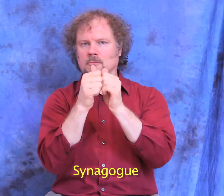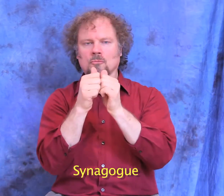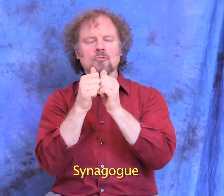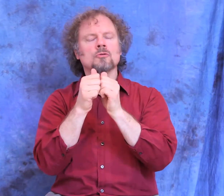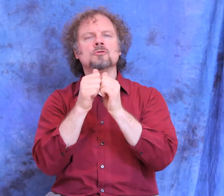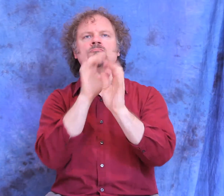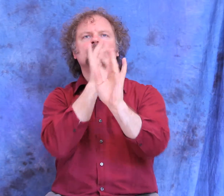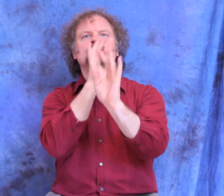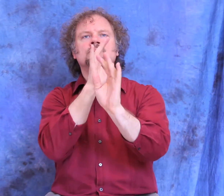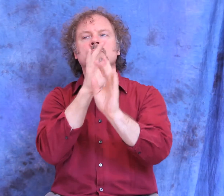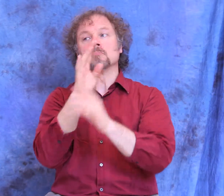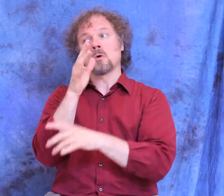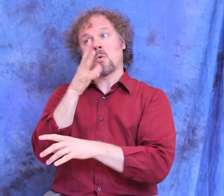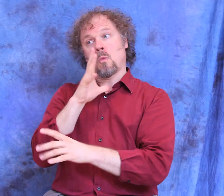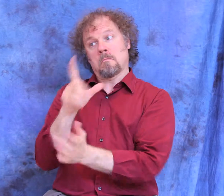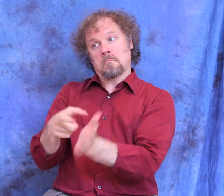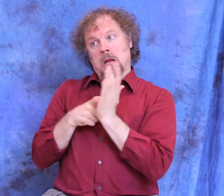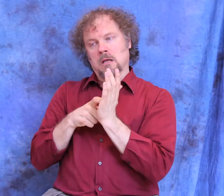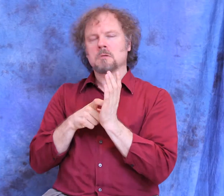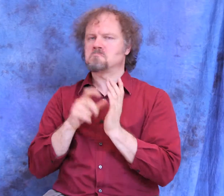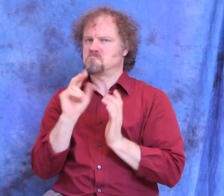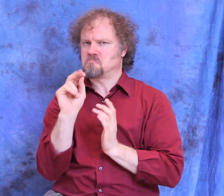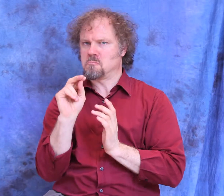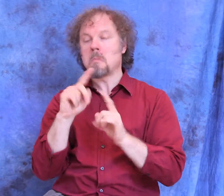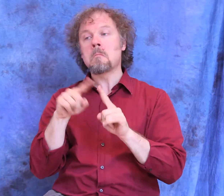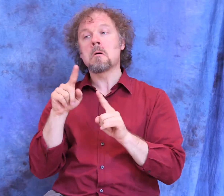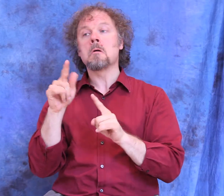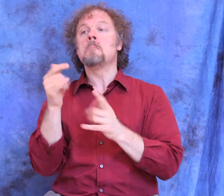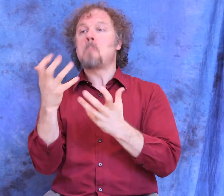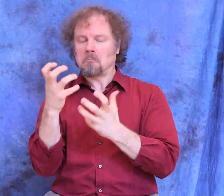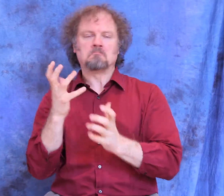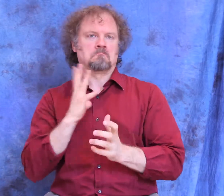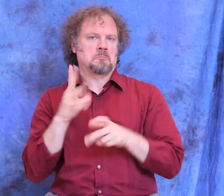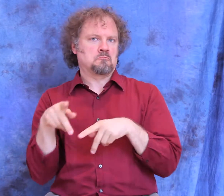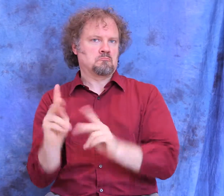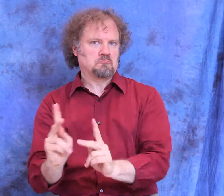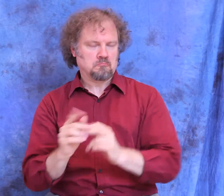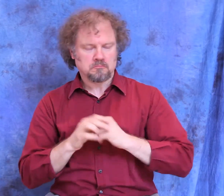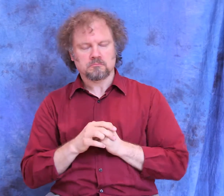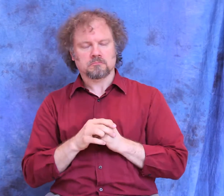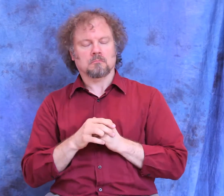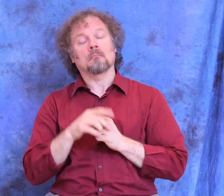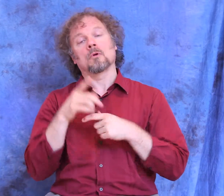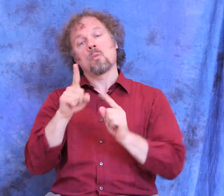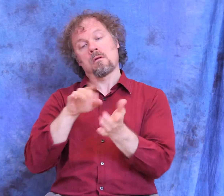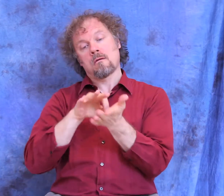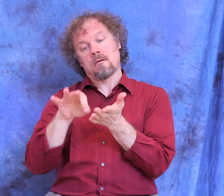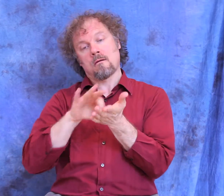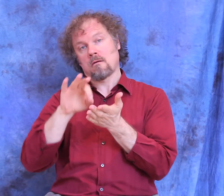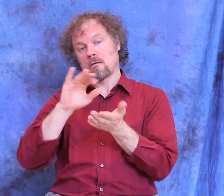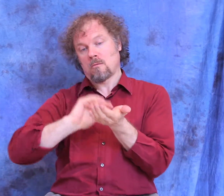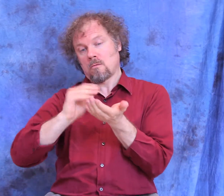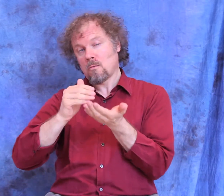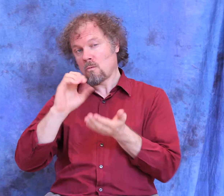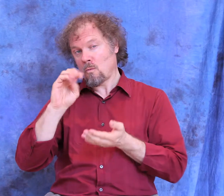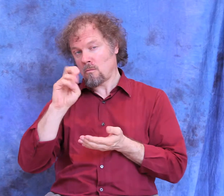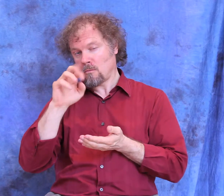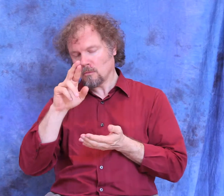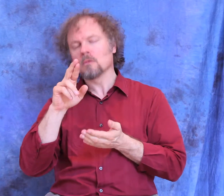Women are not required to count the Omer, but may choose to do it. During the counting of the Omer, it is customary for people to